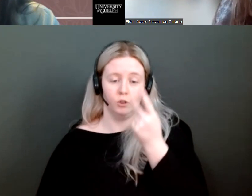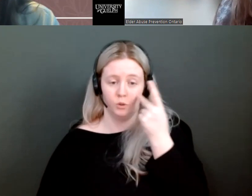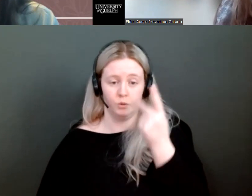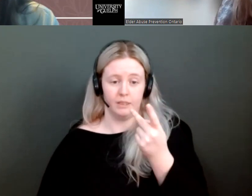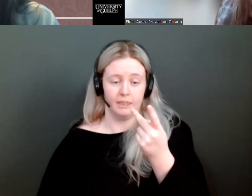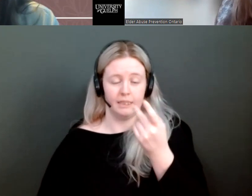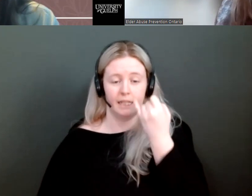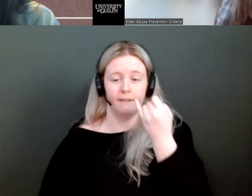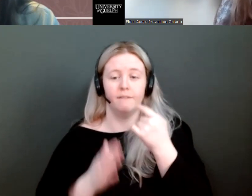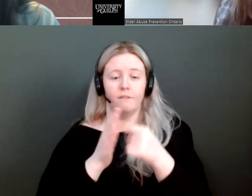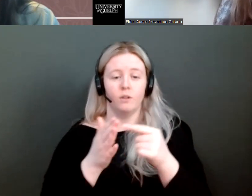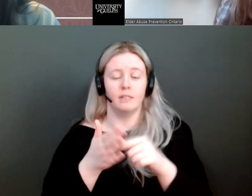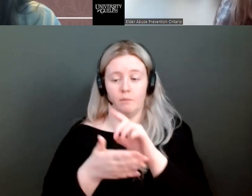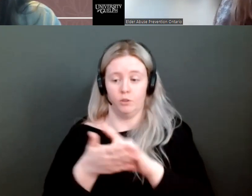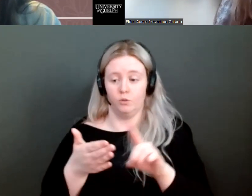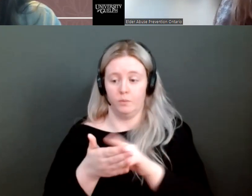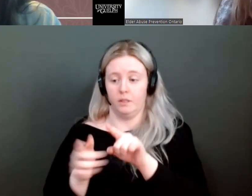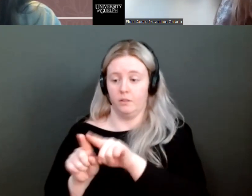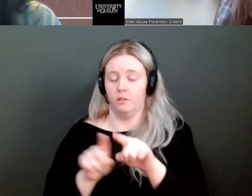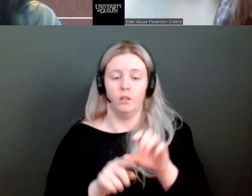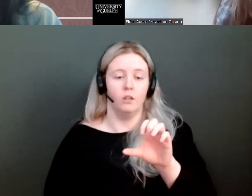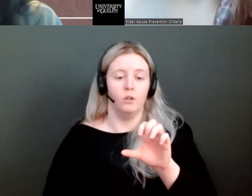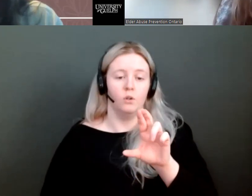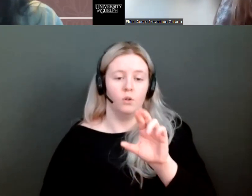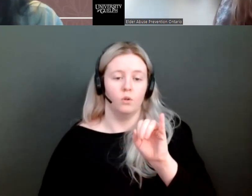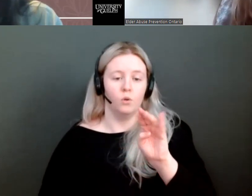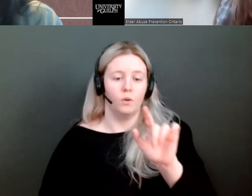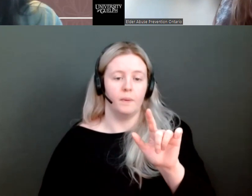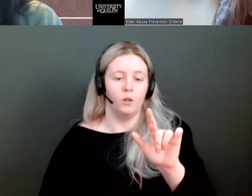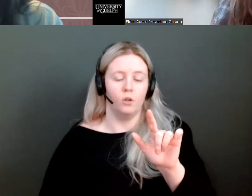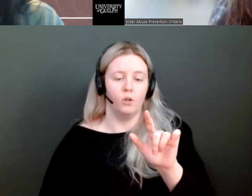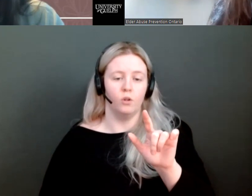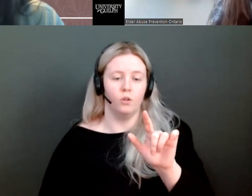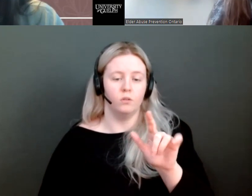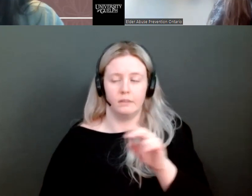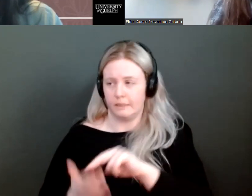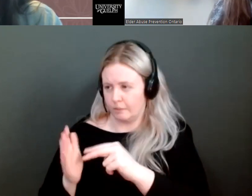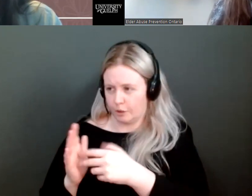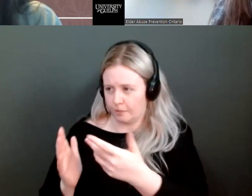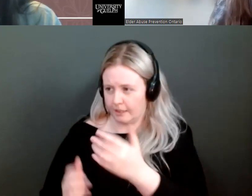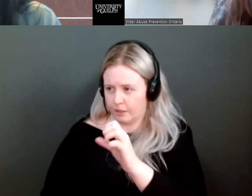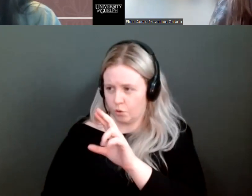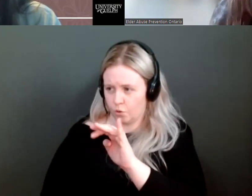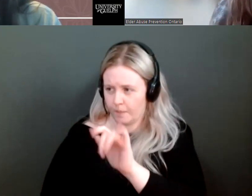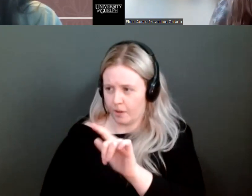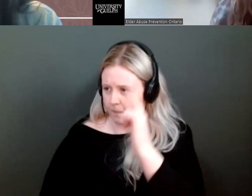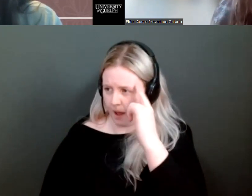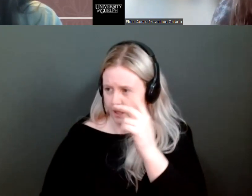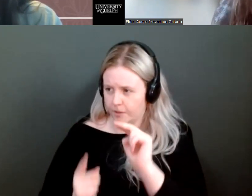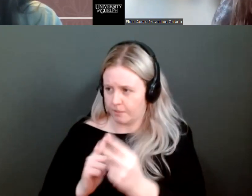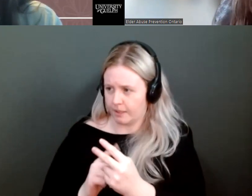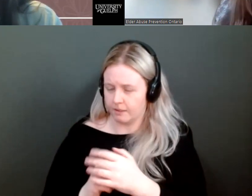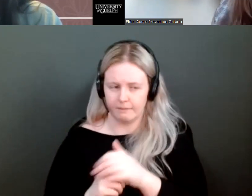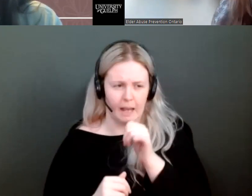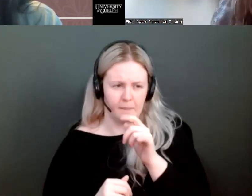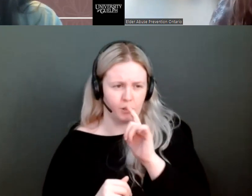mindset as well? In the criminal mindset? Yeah, I'm not quite